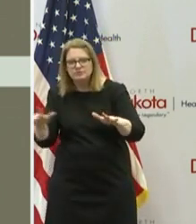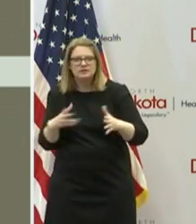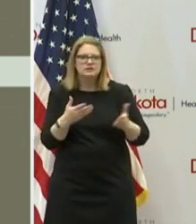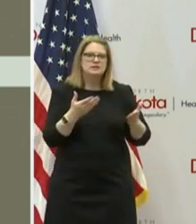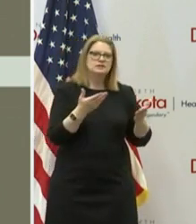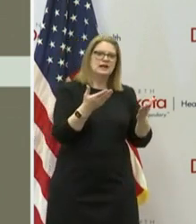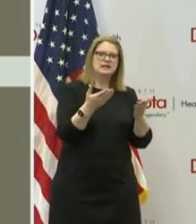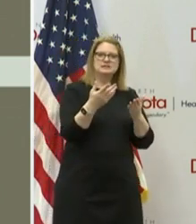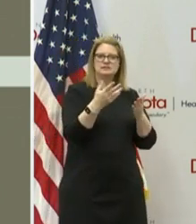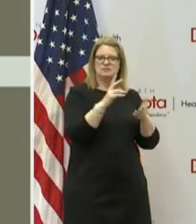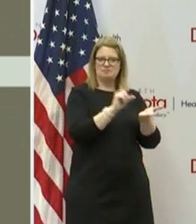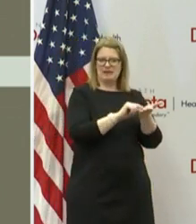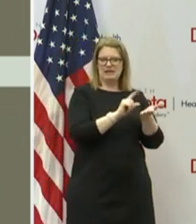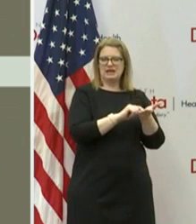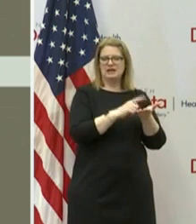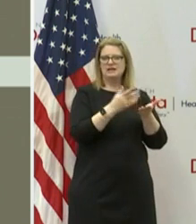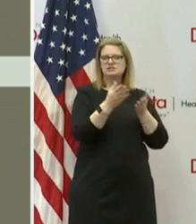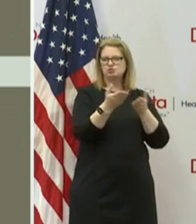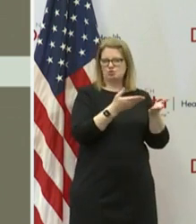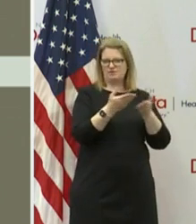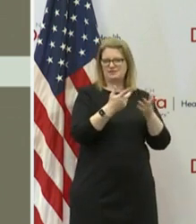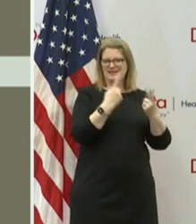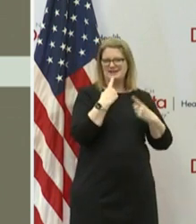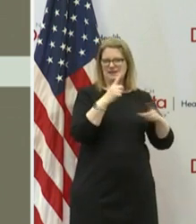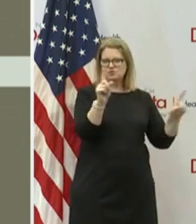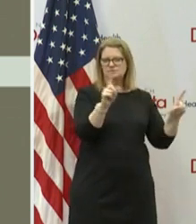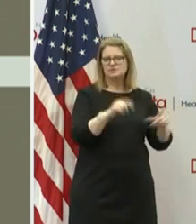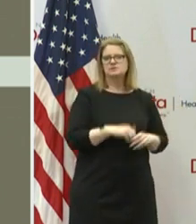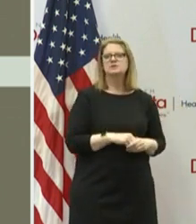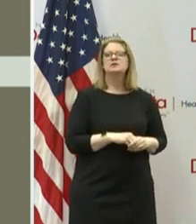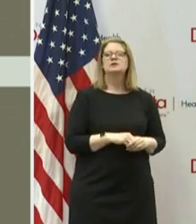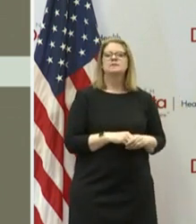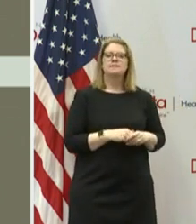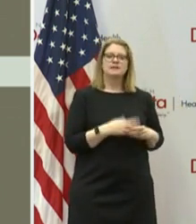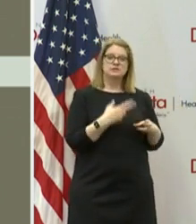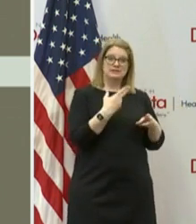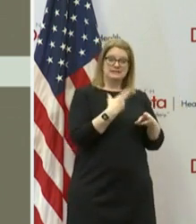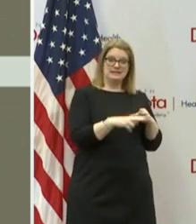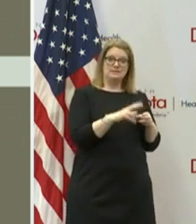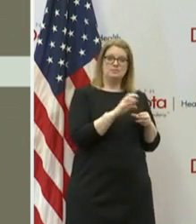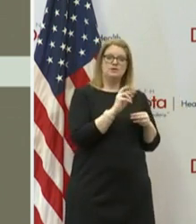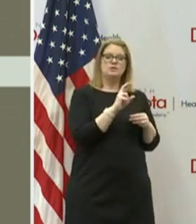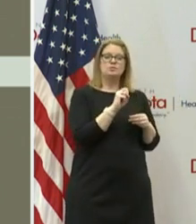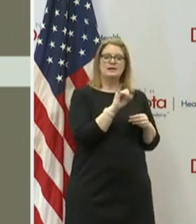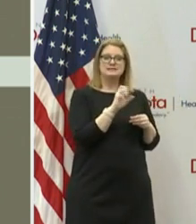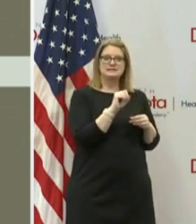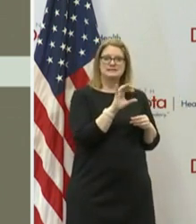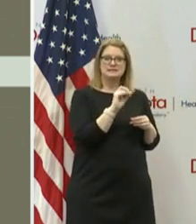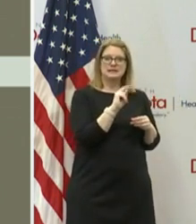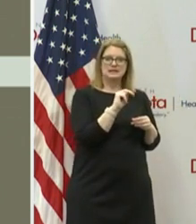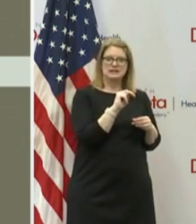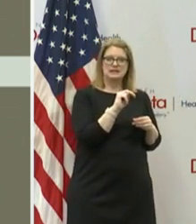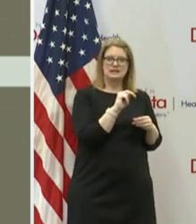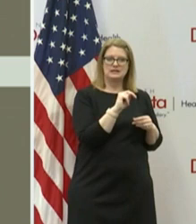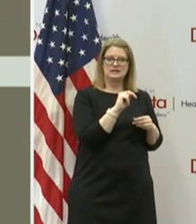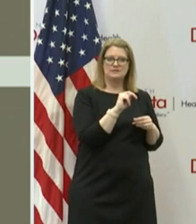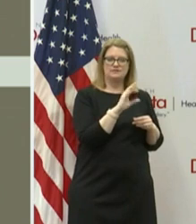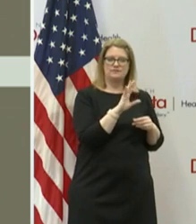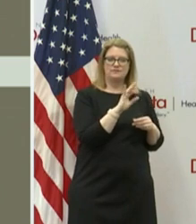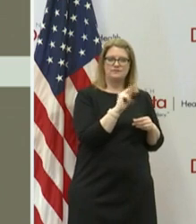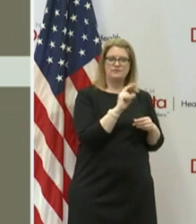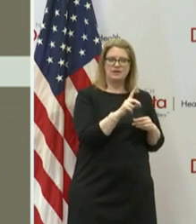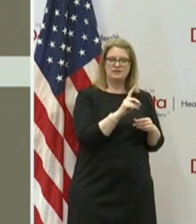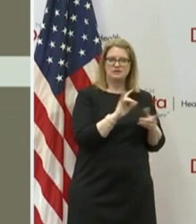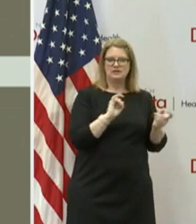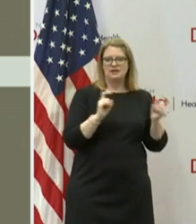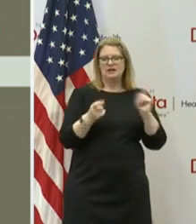service announcements. Services will transition from the temporary crisis counseling program fund to existing community resources as the